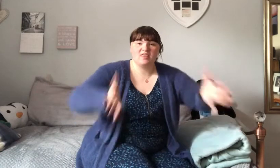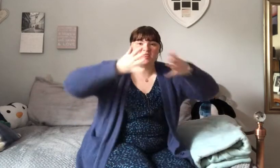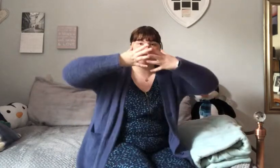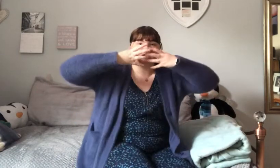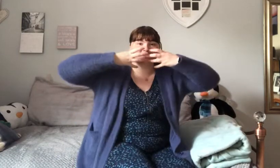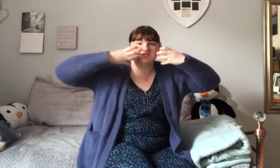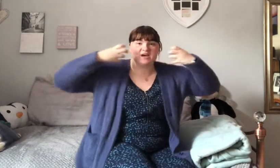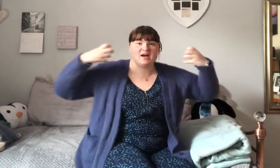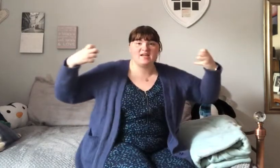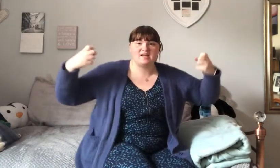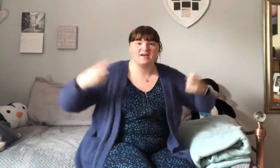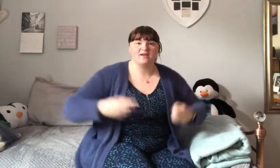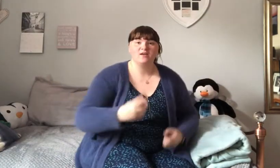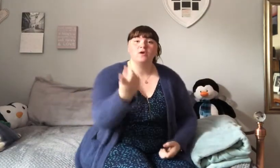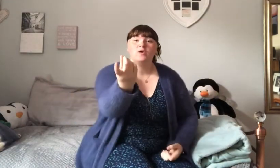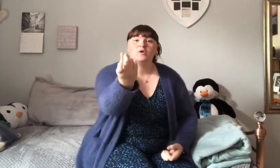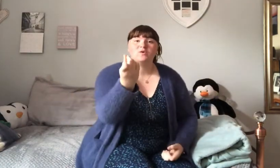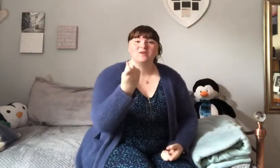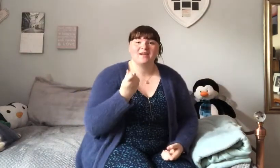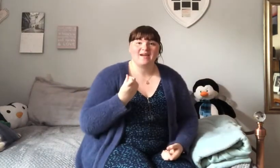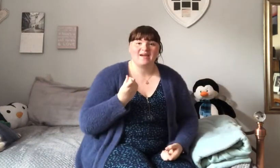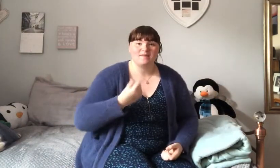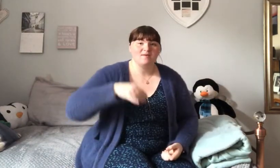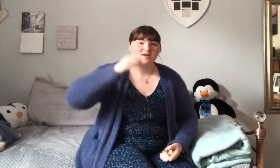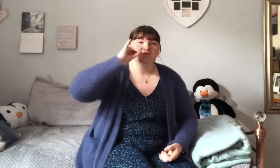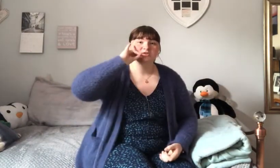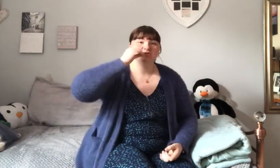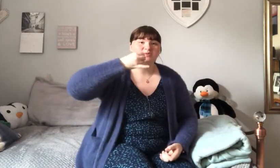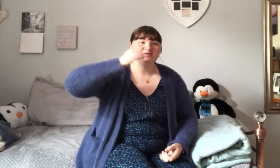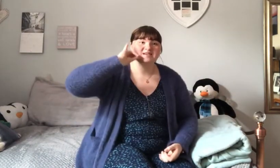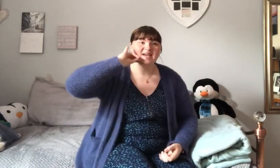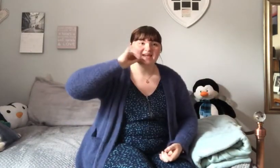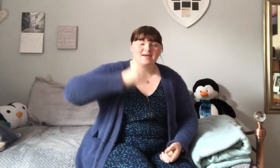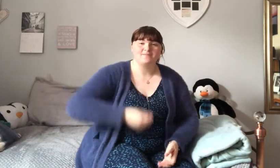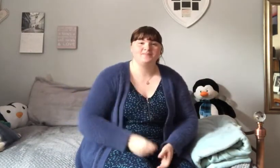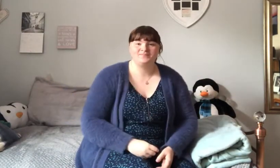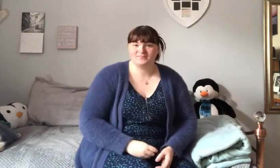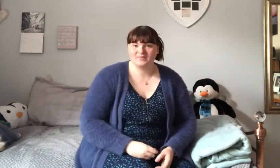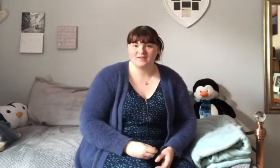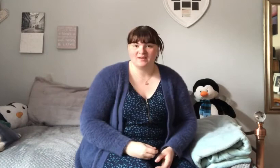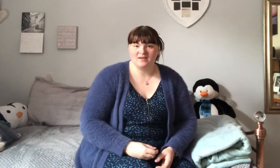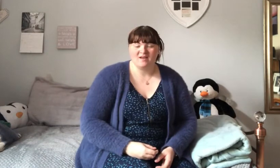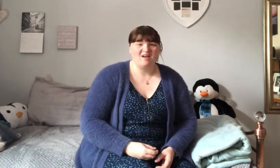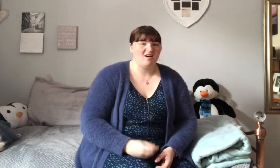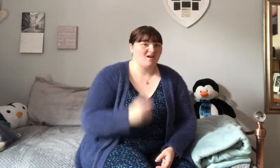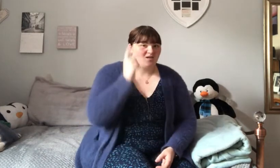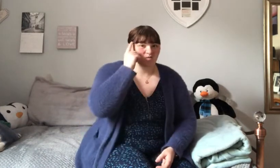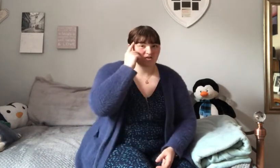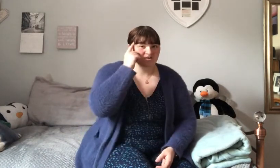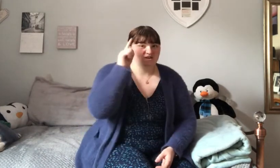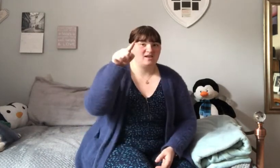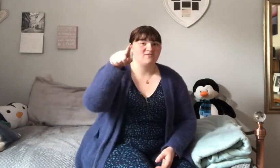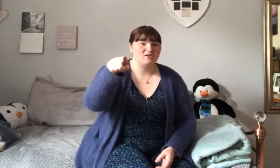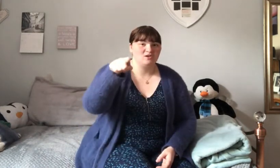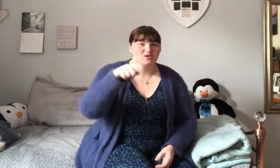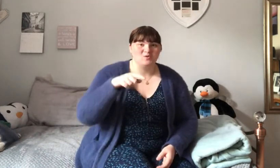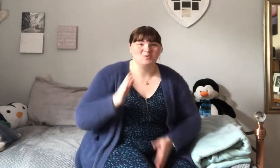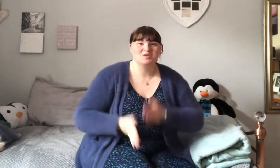The Tiger Who Came to Tea. I wonder if you